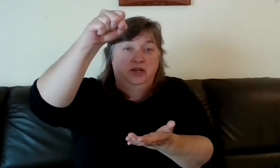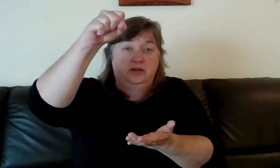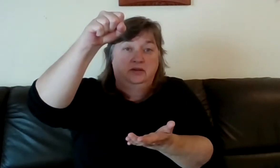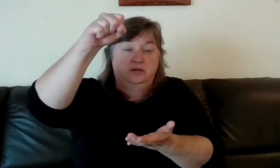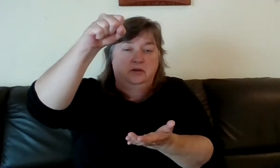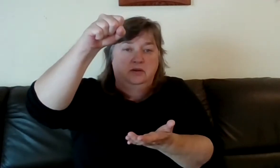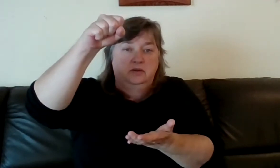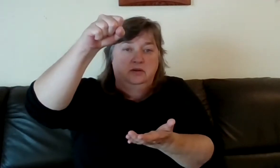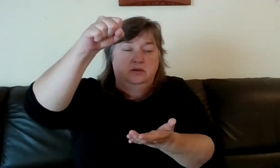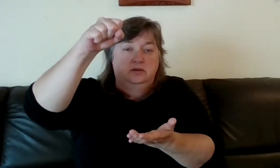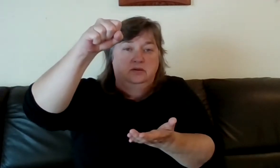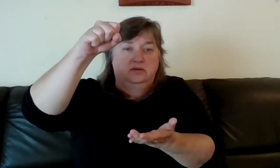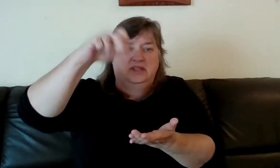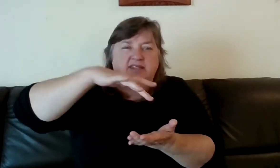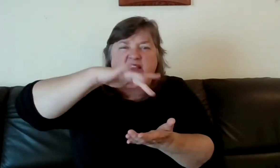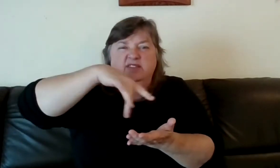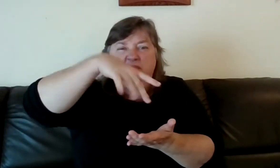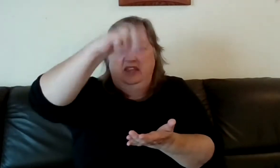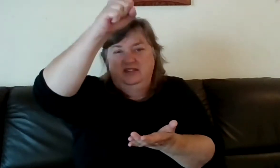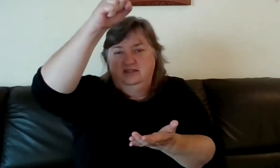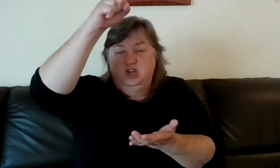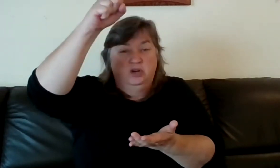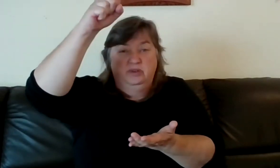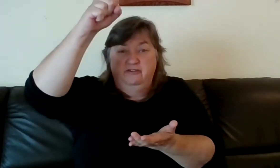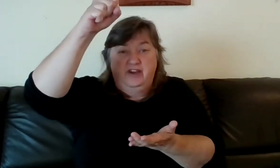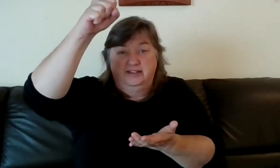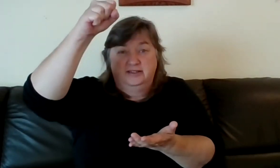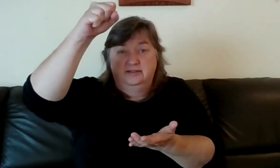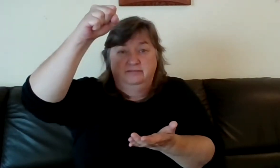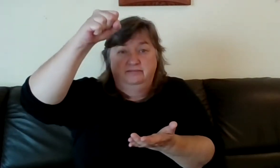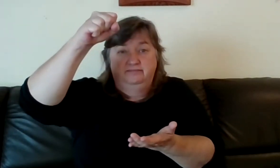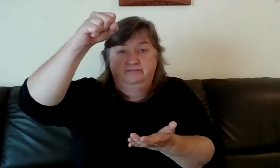Gone. That's like if something is gone really fast.